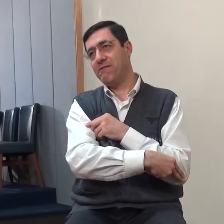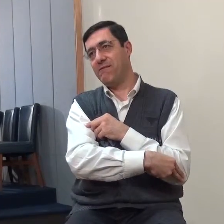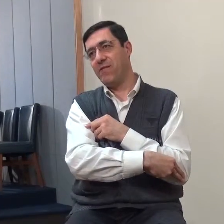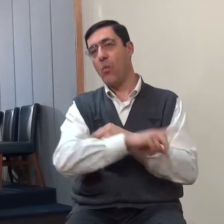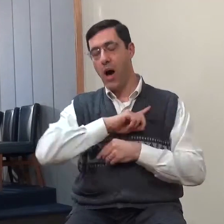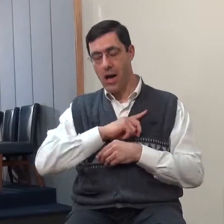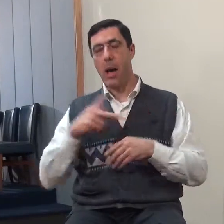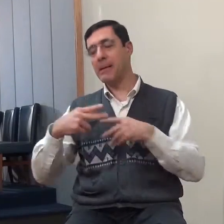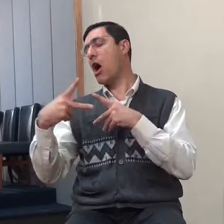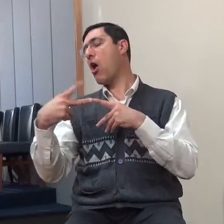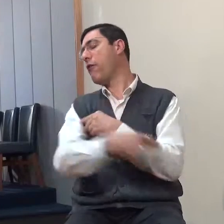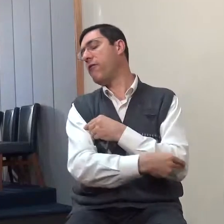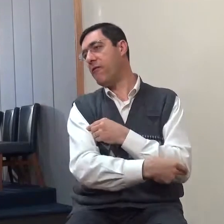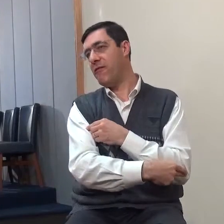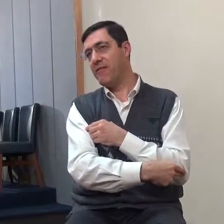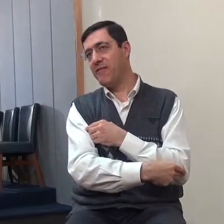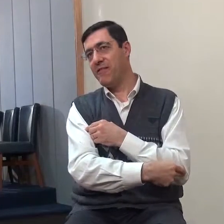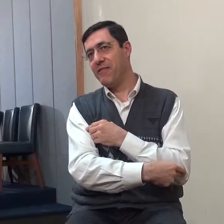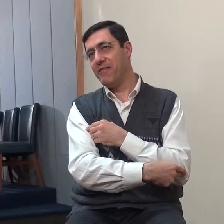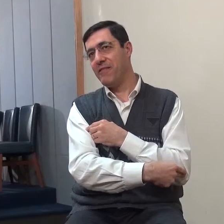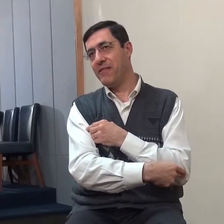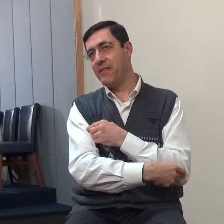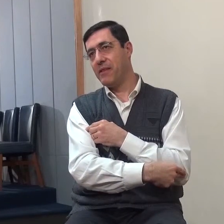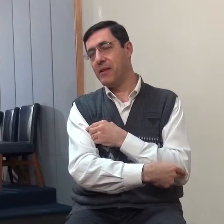tendencies, they'd better not stand outside the pub.